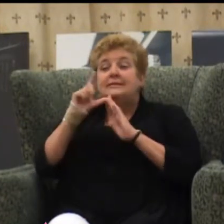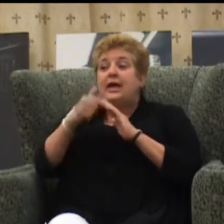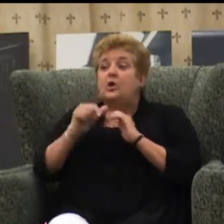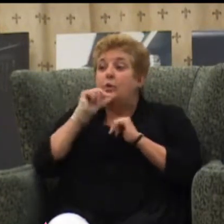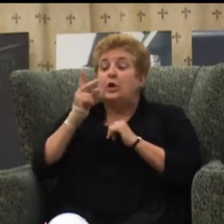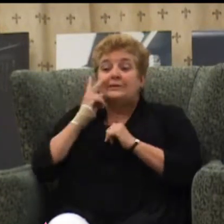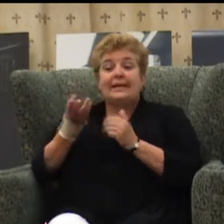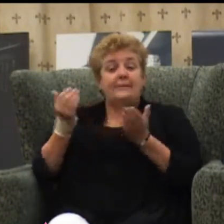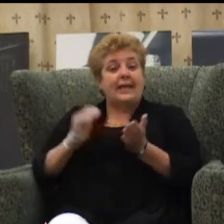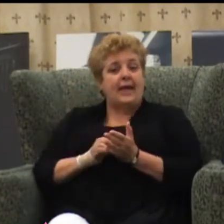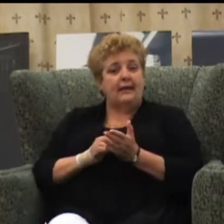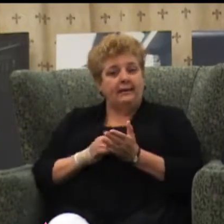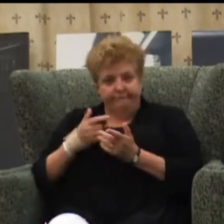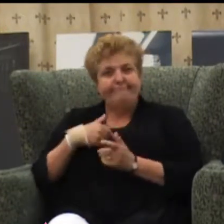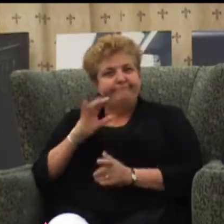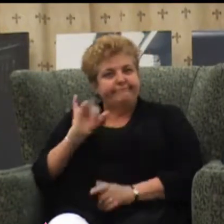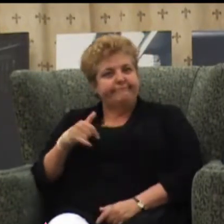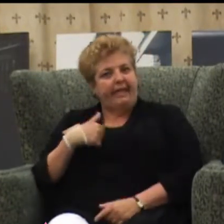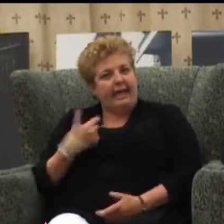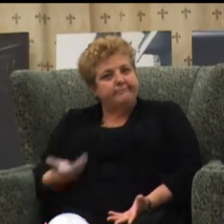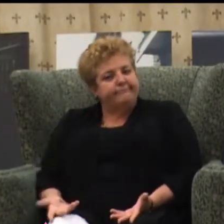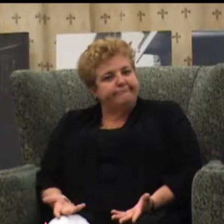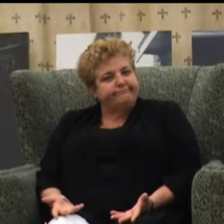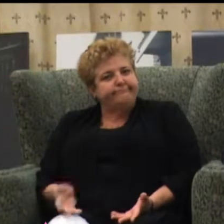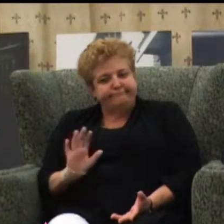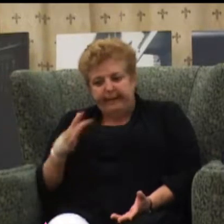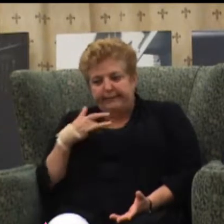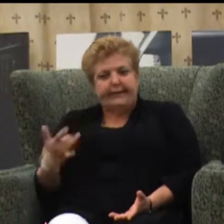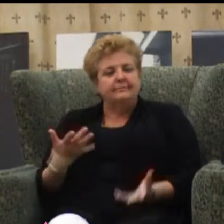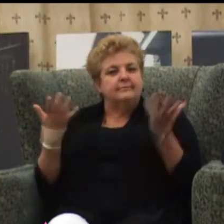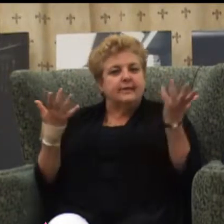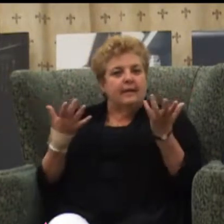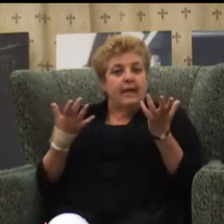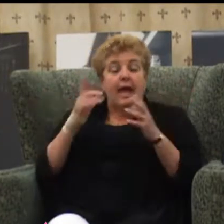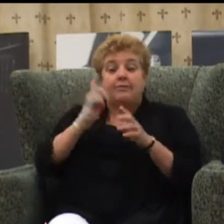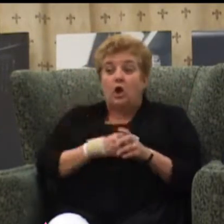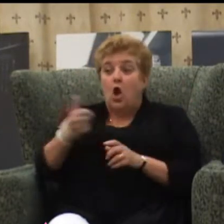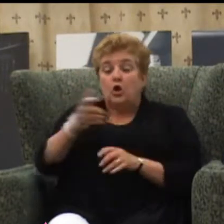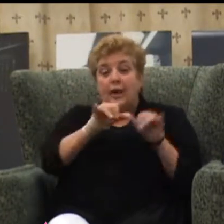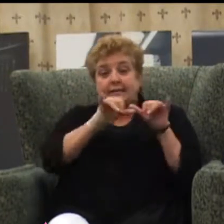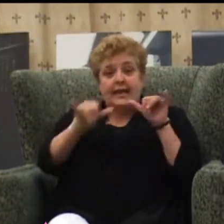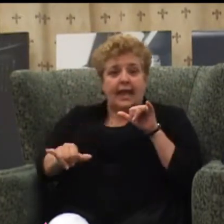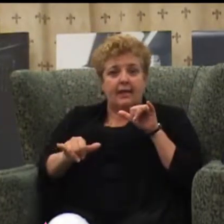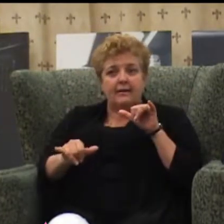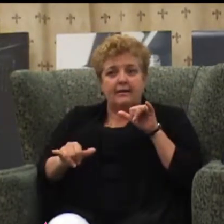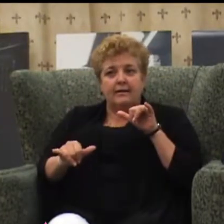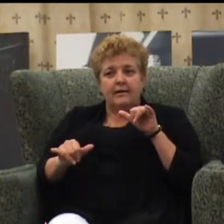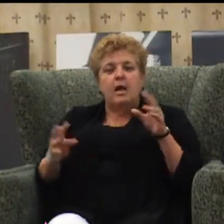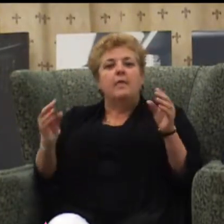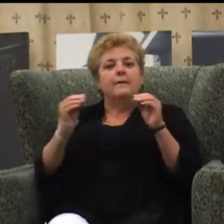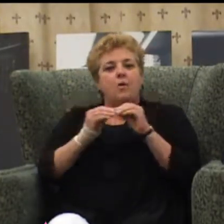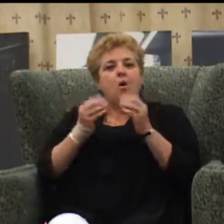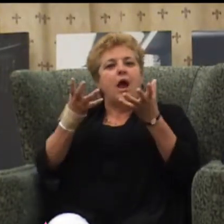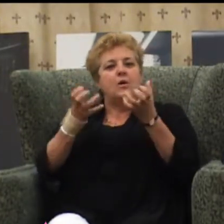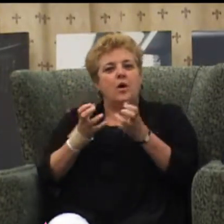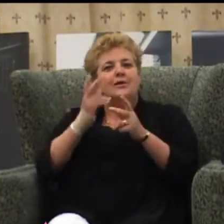change everything about AA as a newcomer too. And you know what? The longer I've been here, the more I want to keep Alcoholics Anonymous exactly the way it